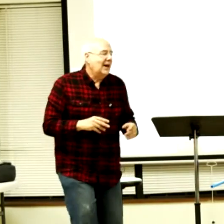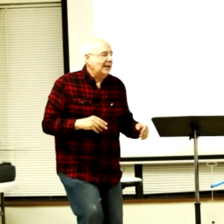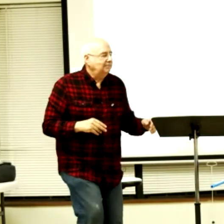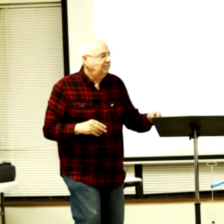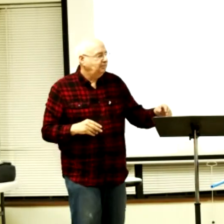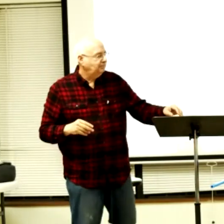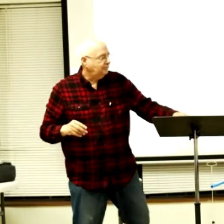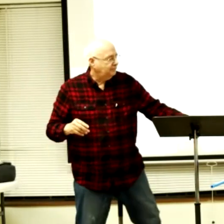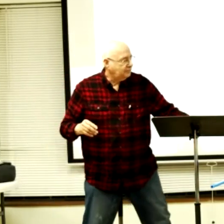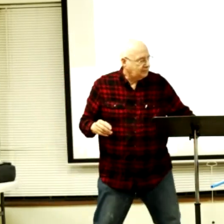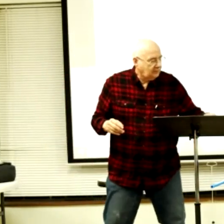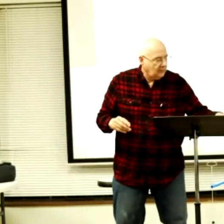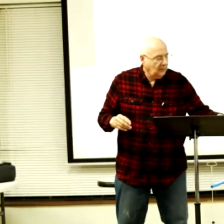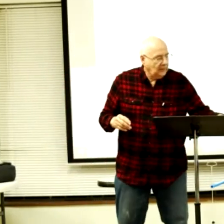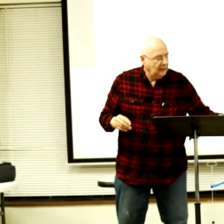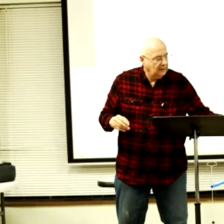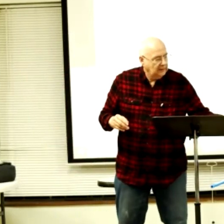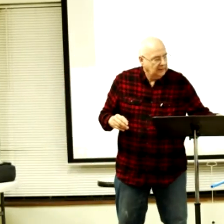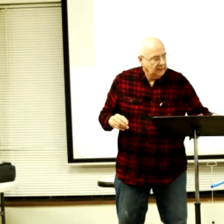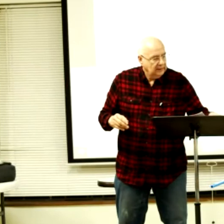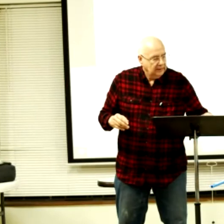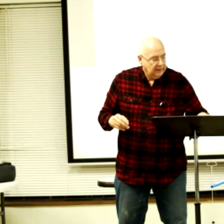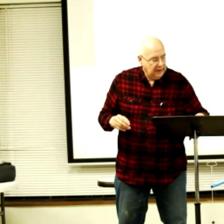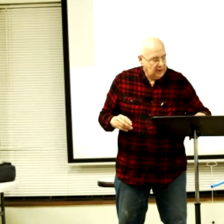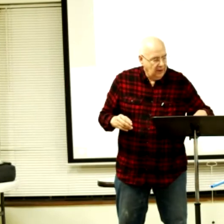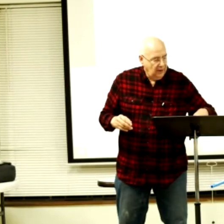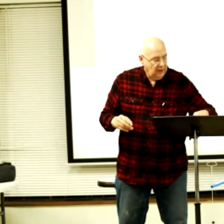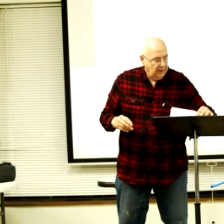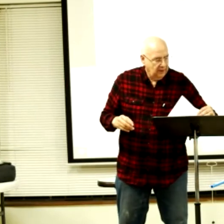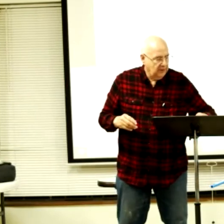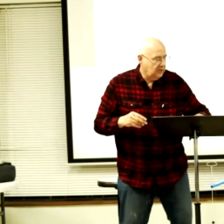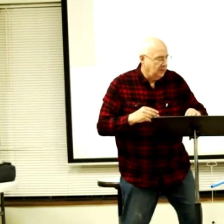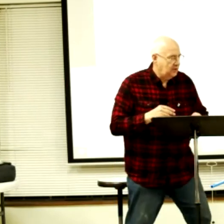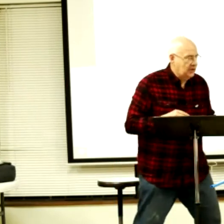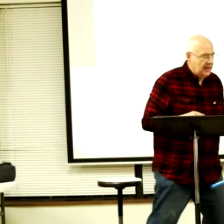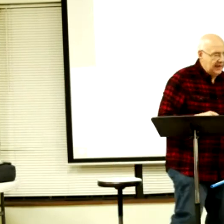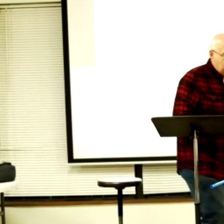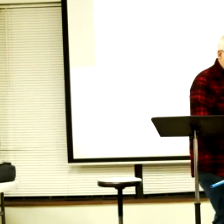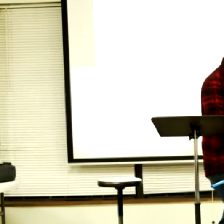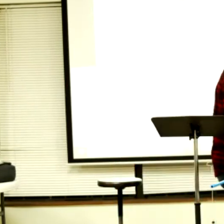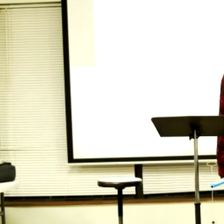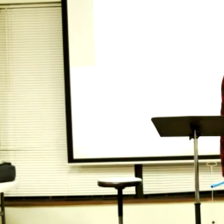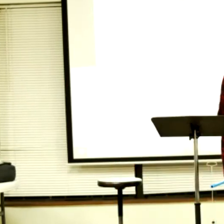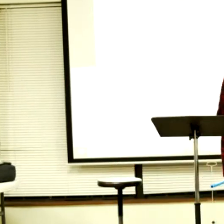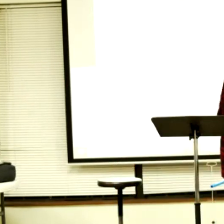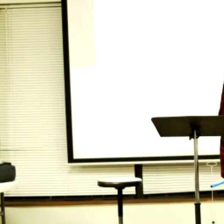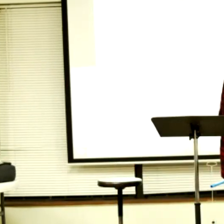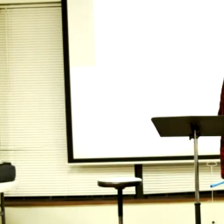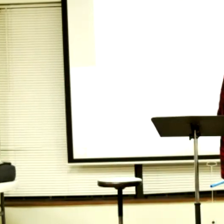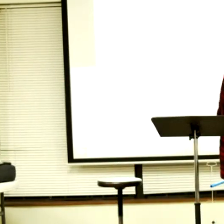All right. Let's go through some of the signs that we went through.